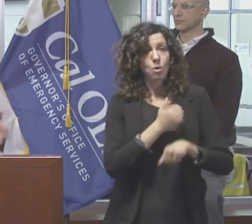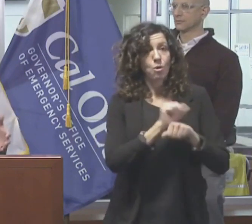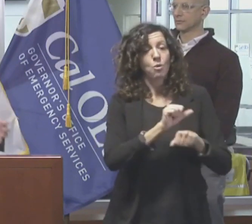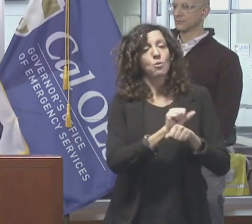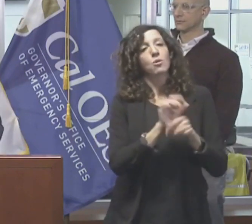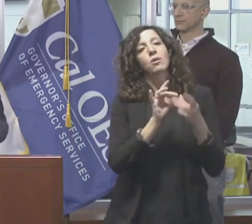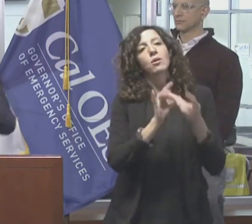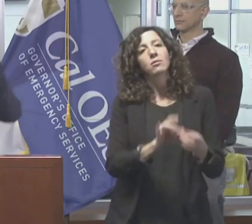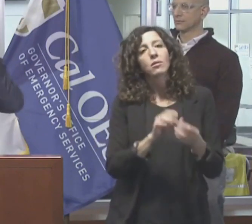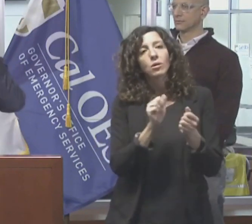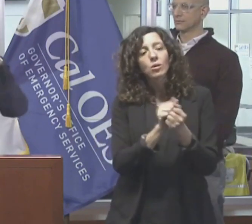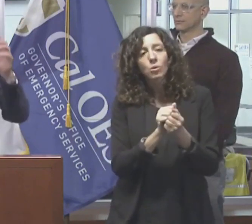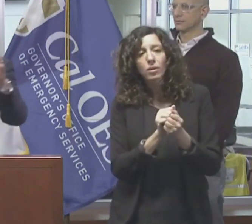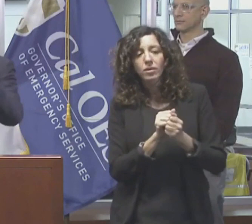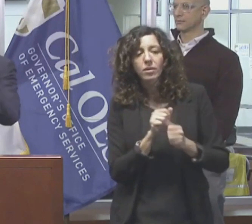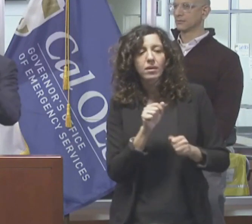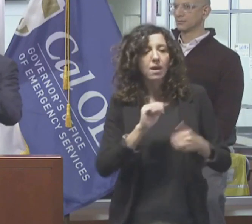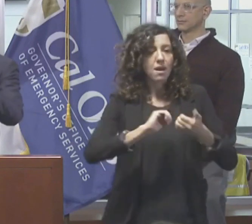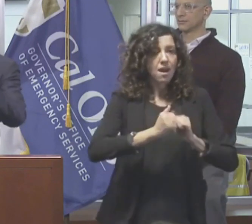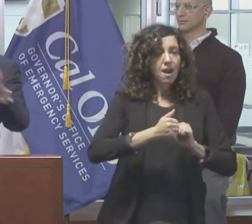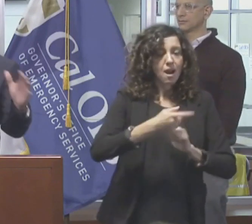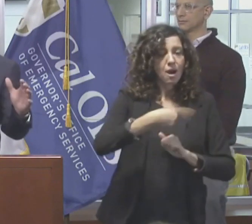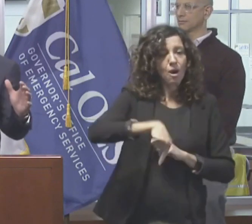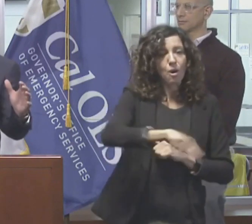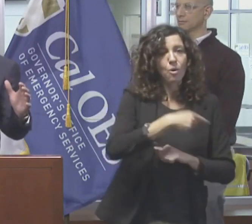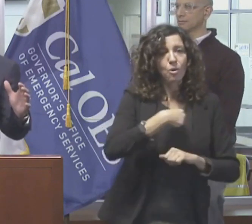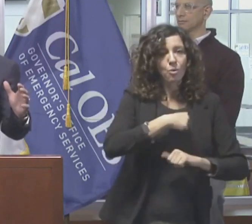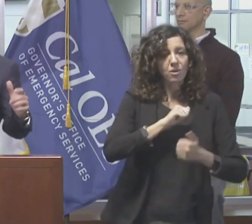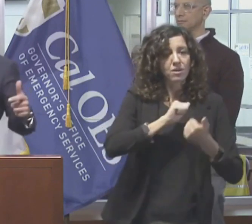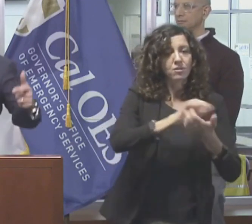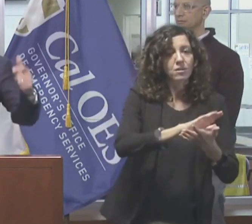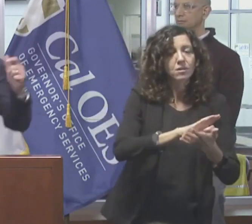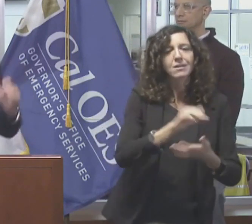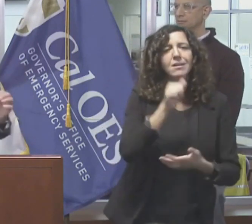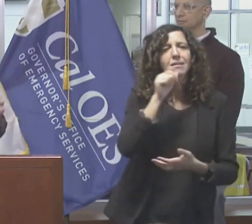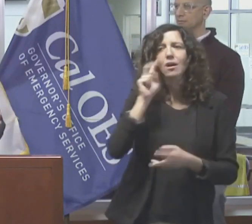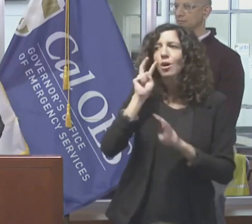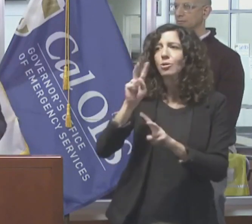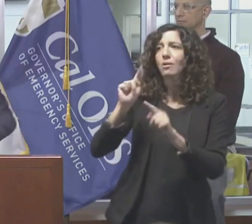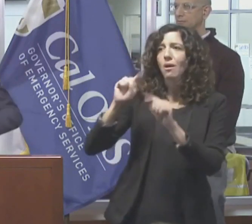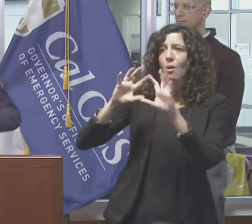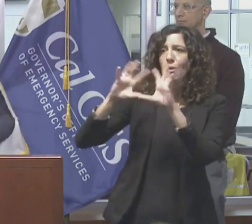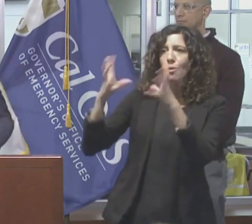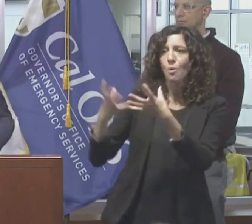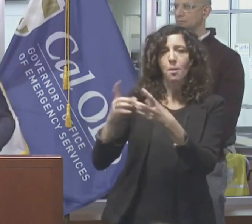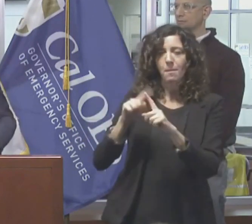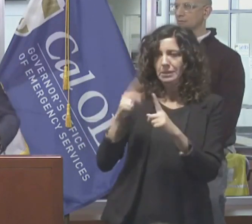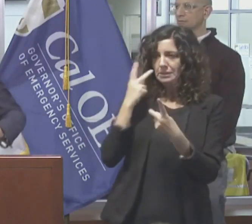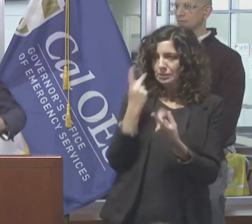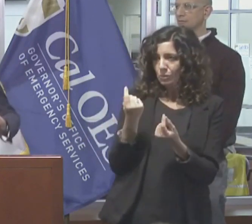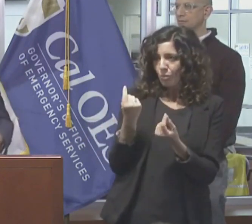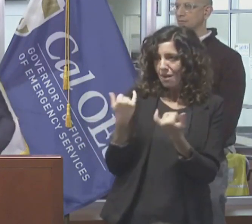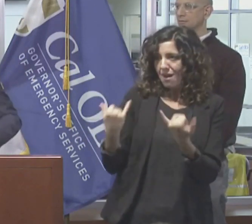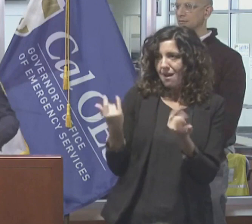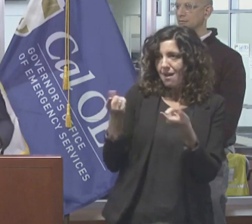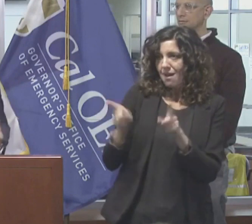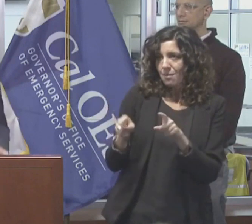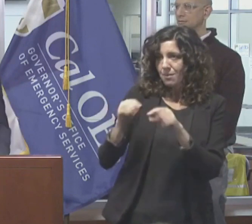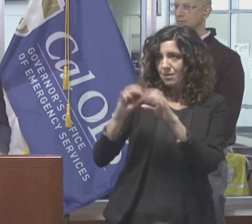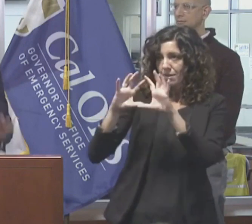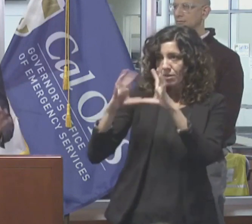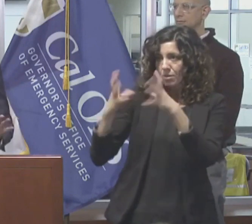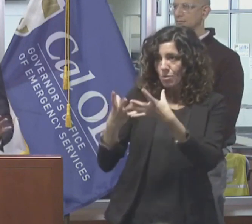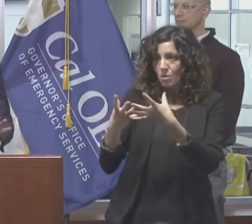to triage the situation, not looking at the world in the aggregate, but looking at the world as it exists within our